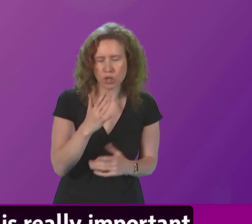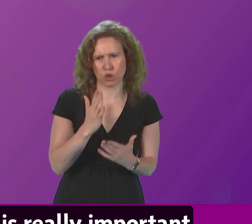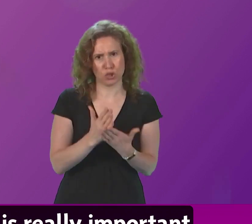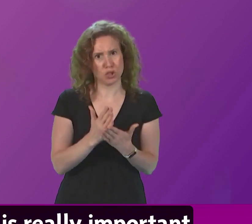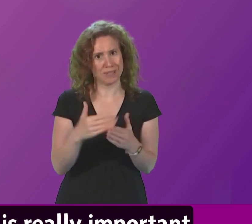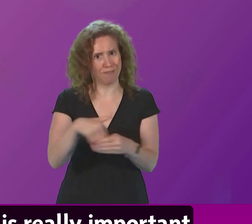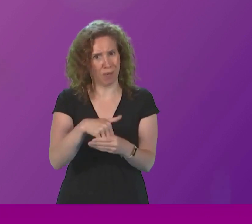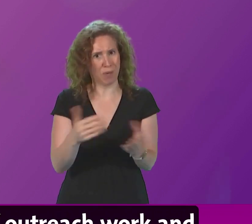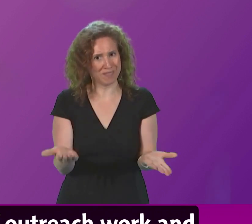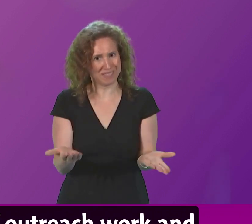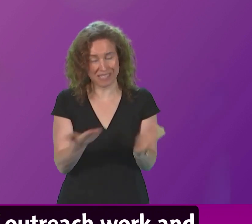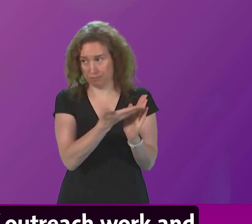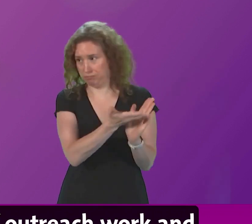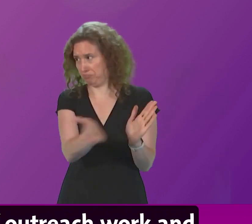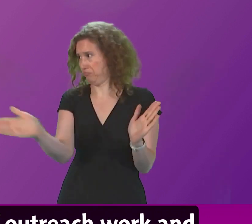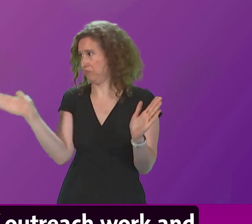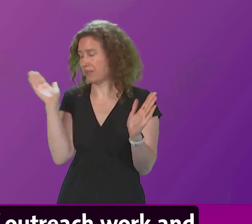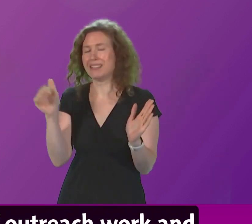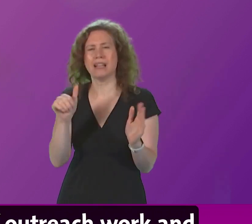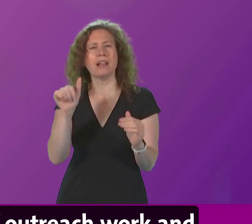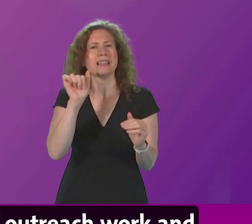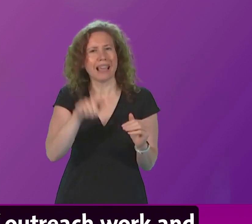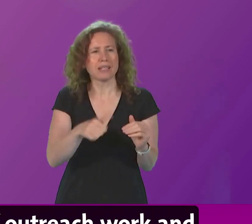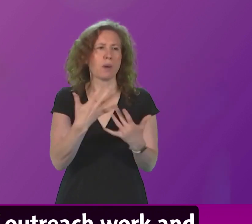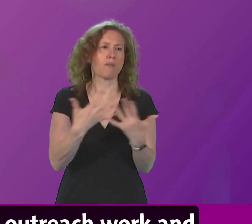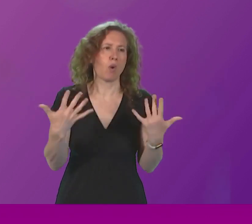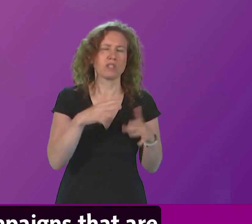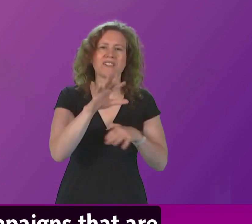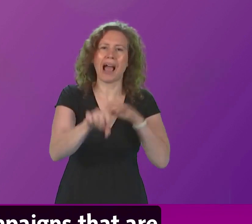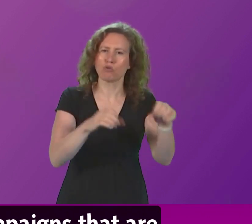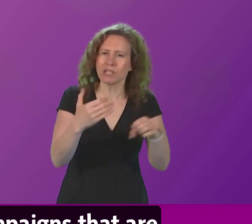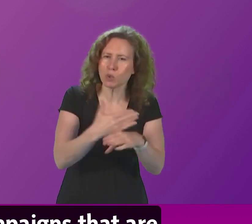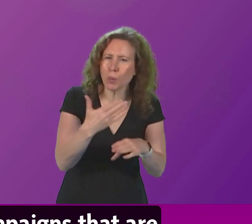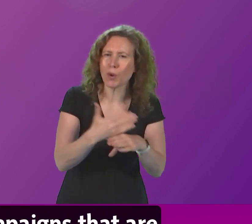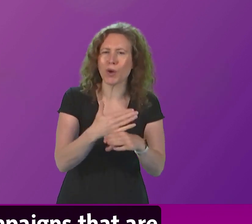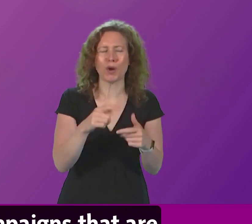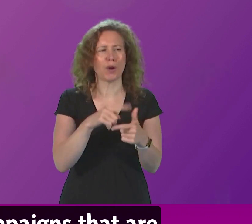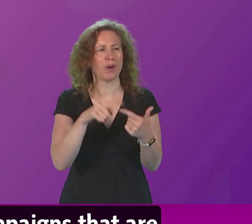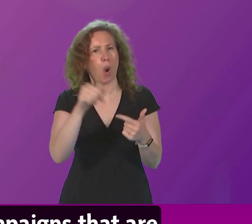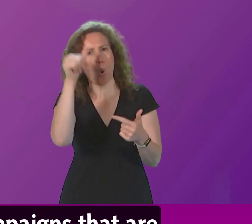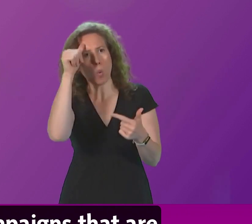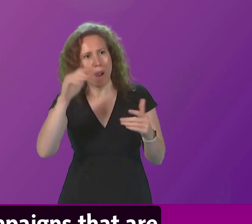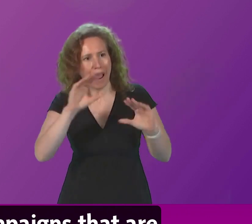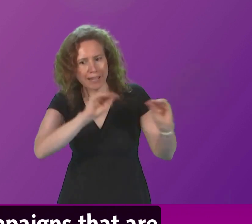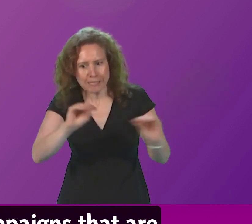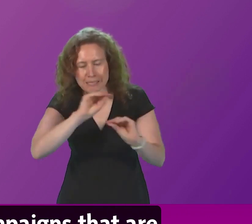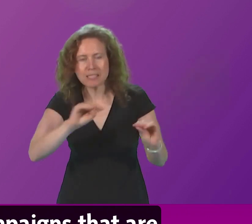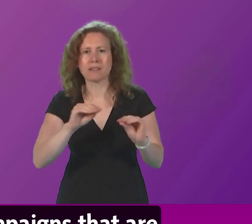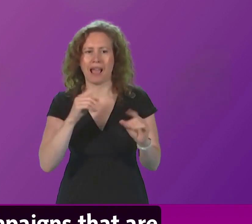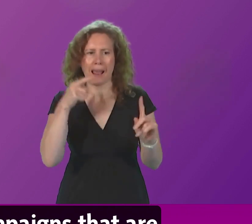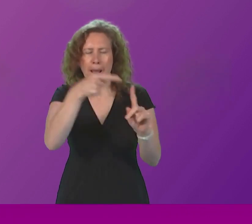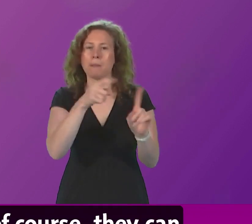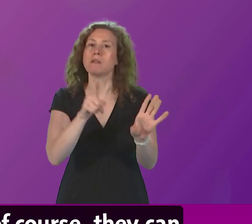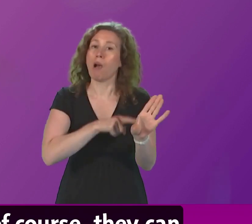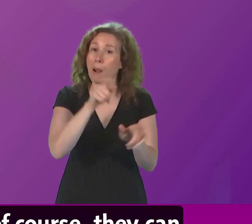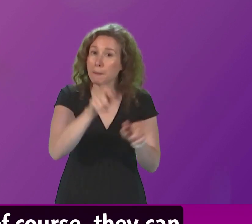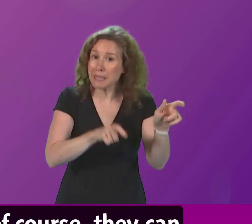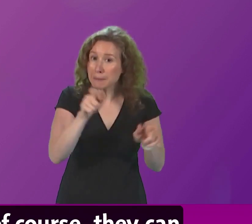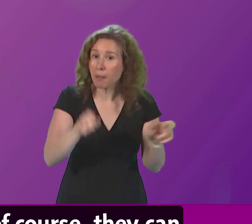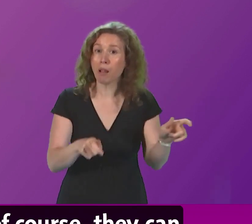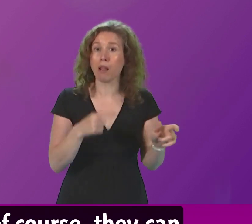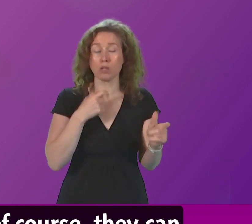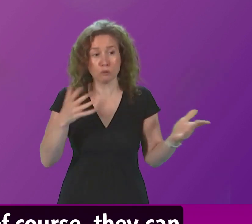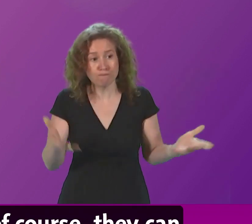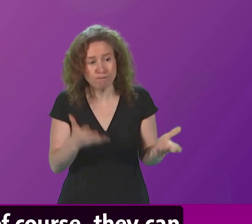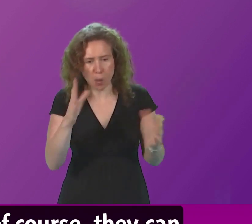really important, because although we have a lot of outreach work, awareness-raising campaigns that are targeted towards young people, when it comes